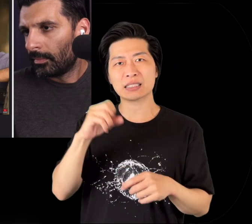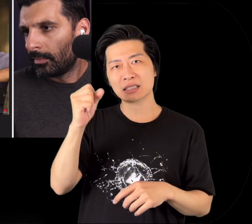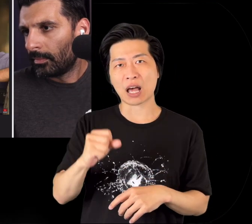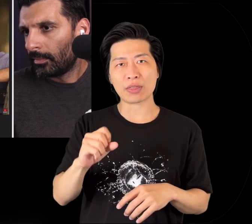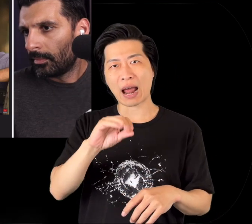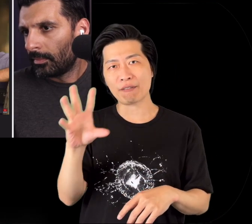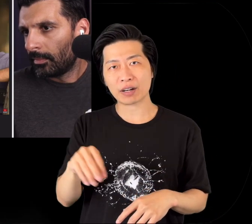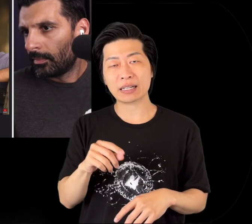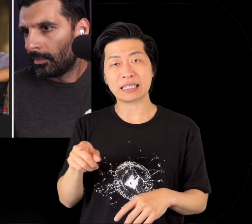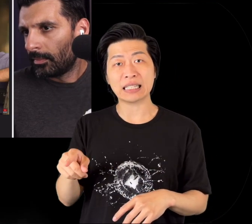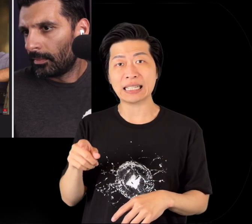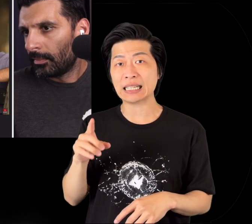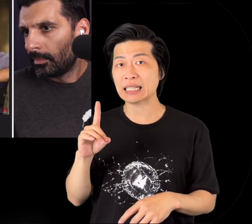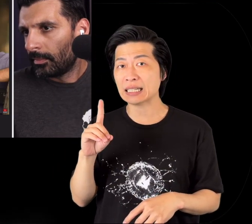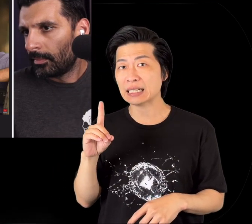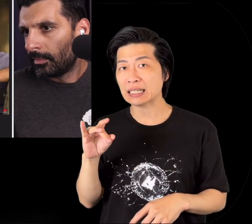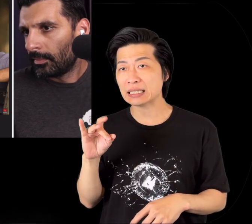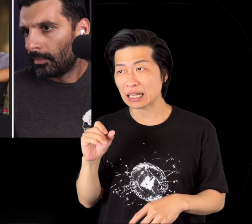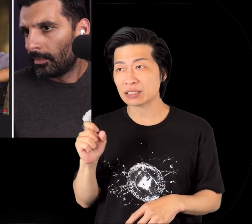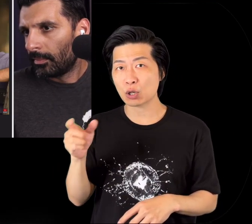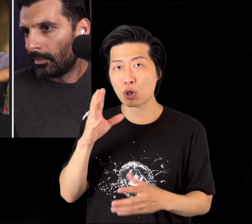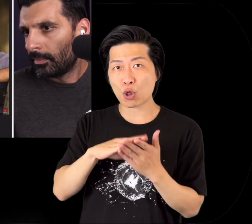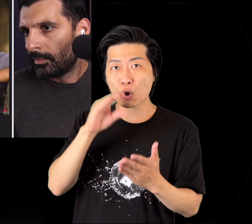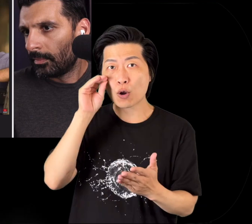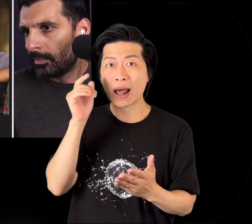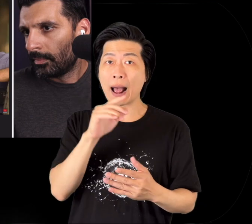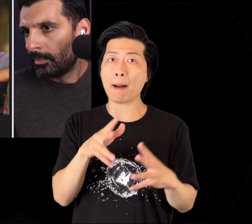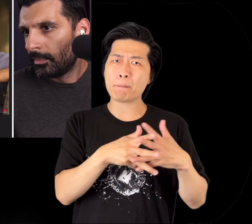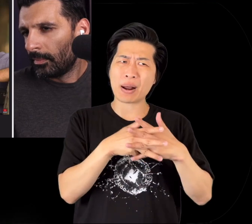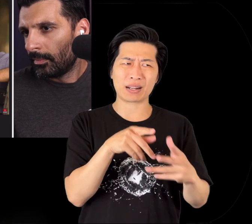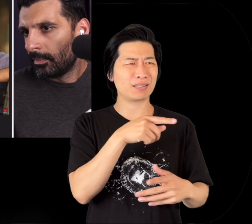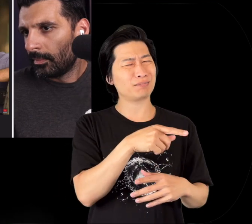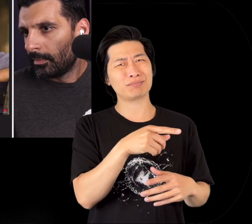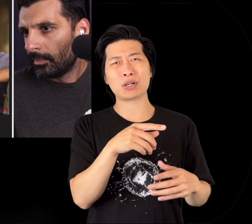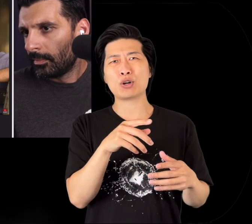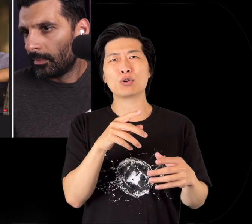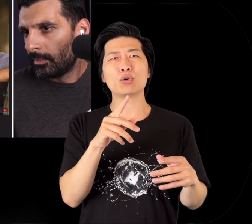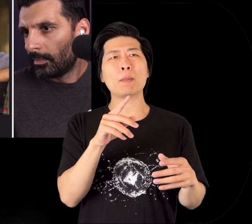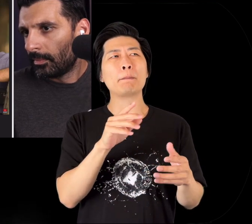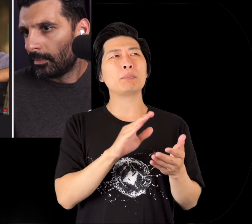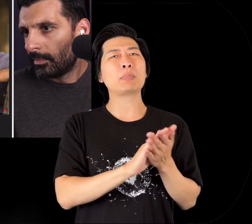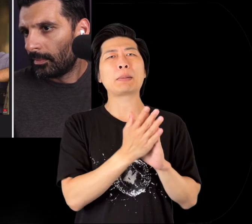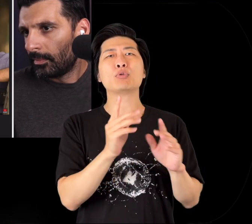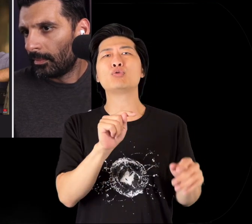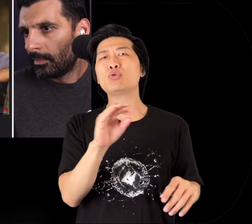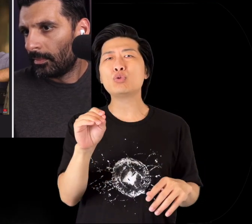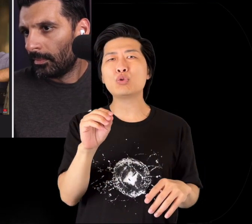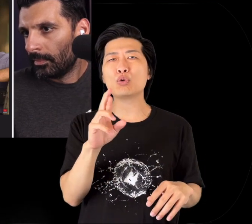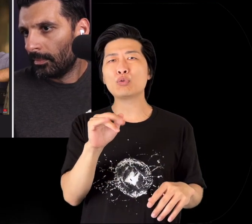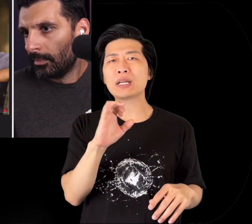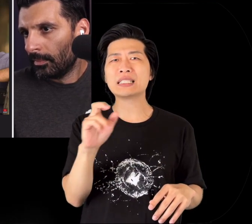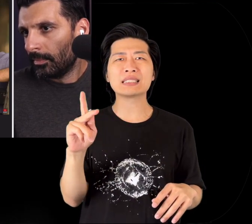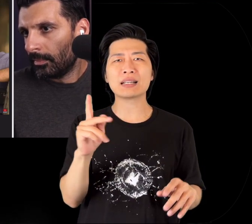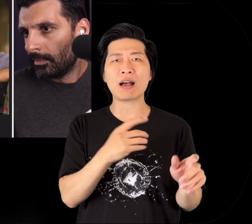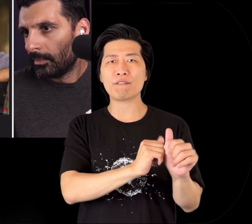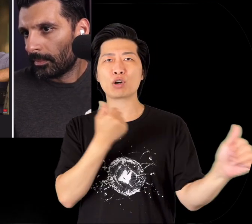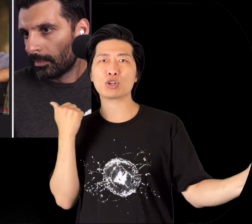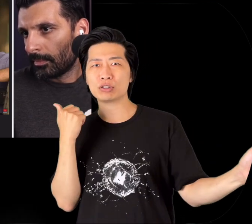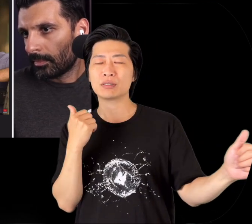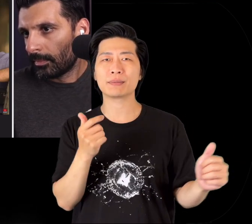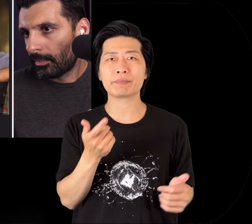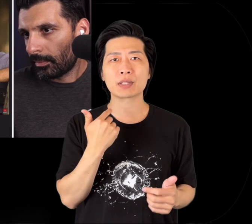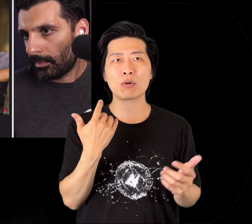just learned that America has become far too risk averse, that we have more